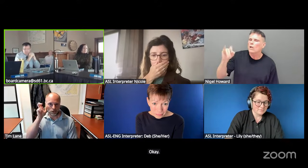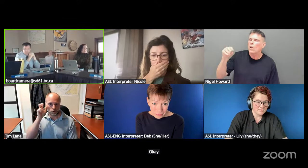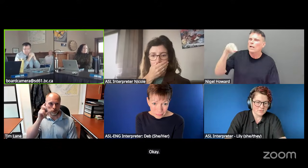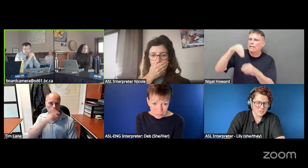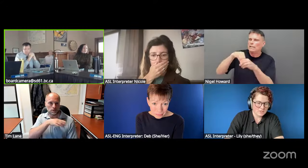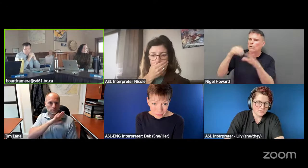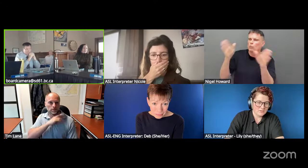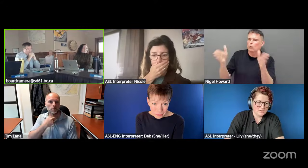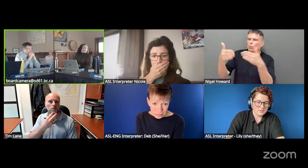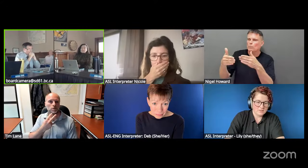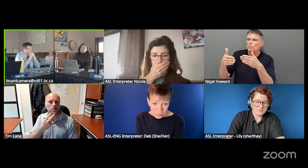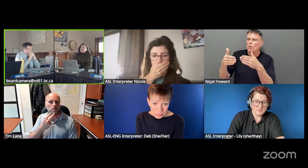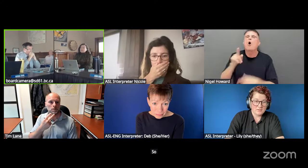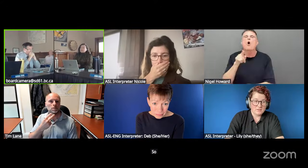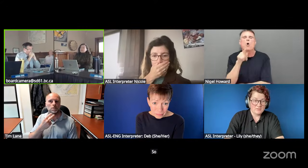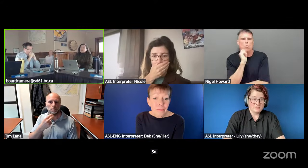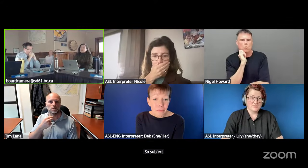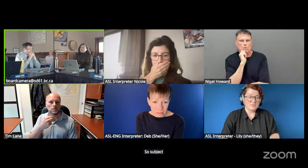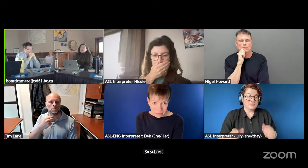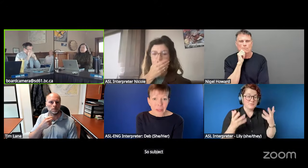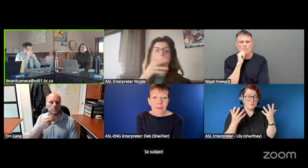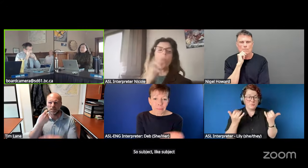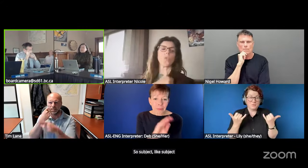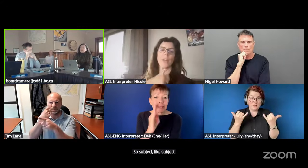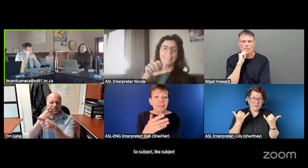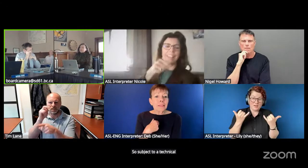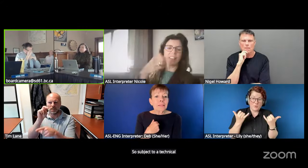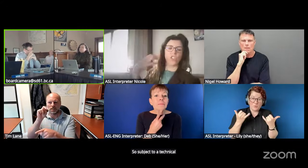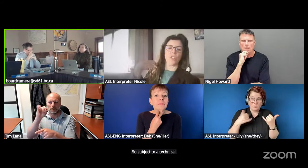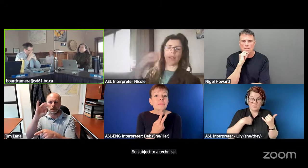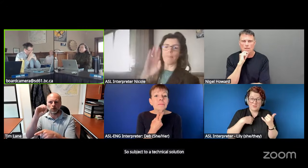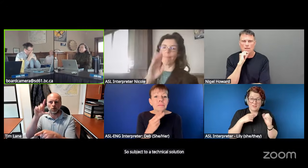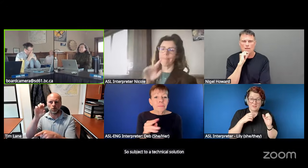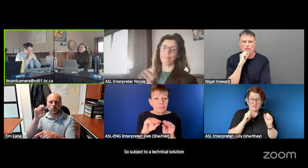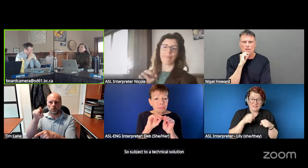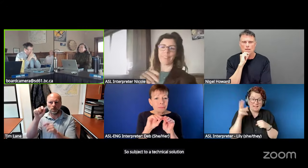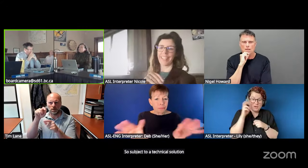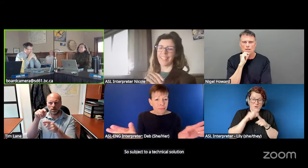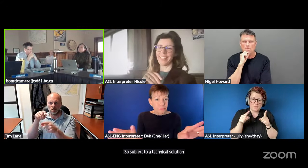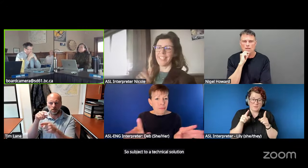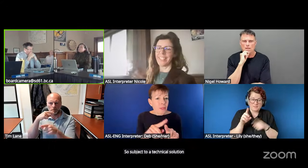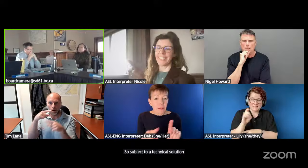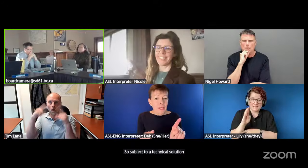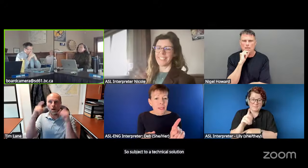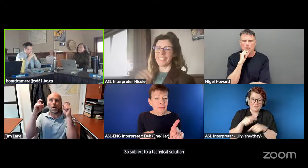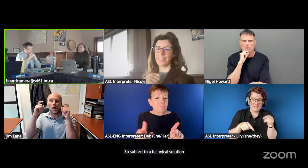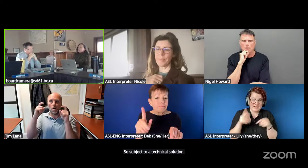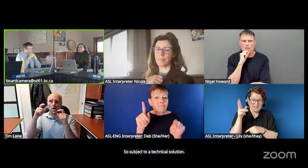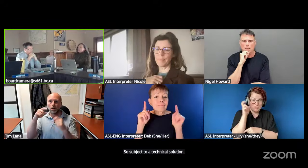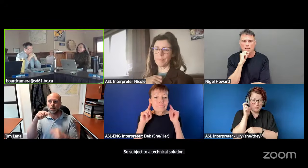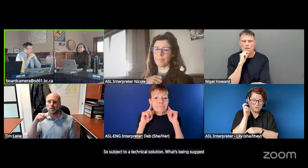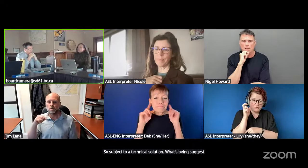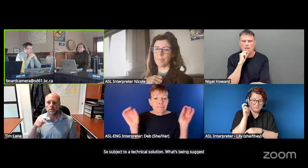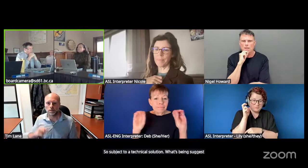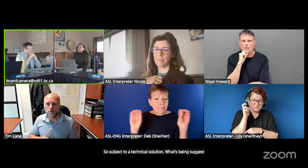So it's subject to a technical solution, what's being suggested is